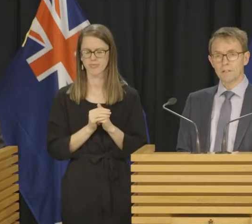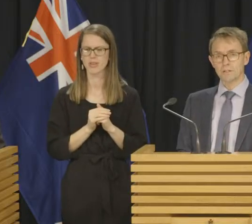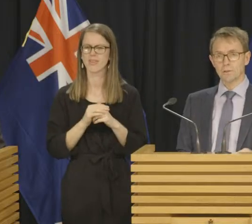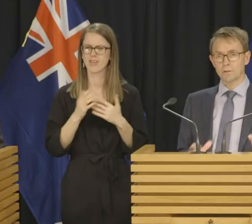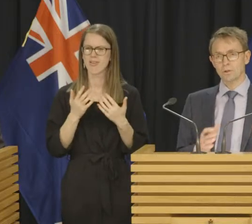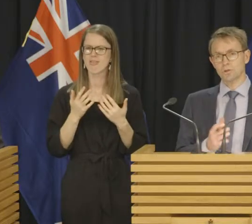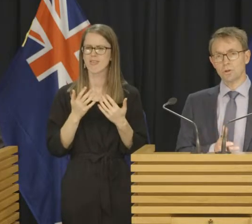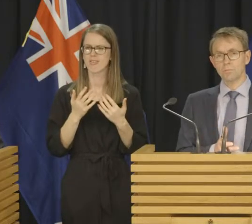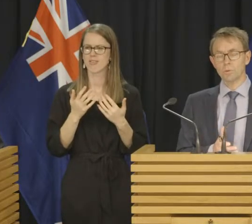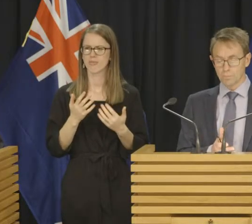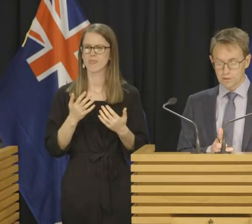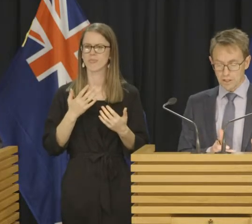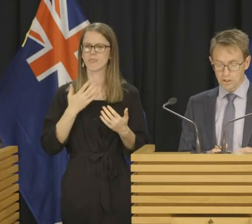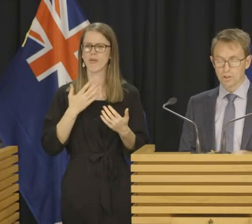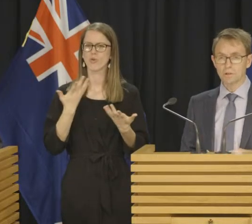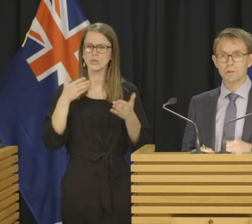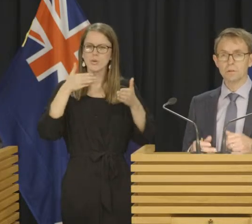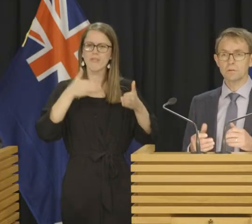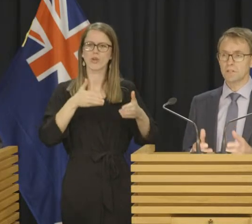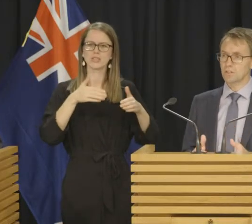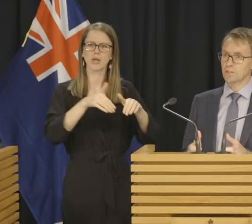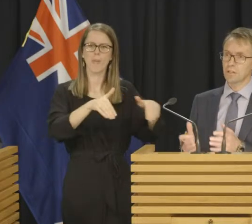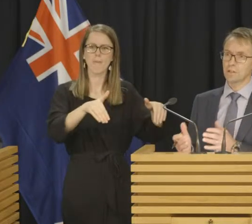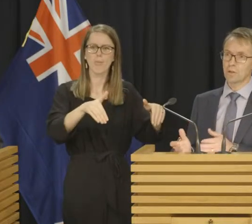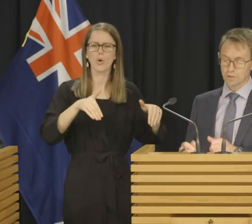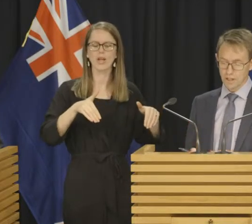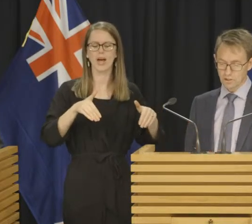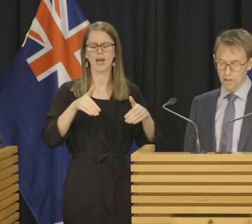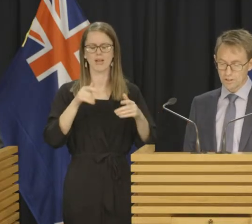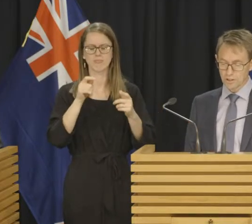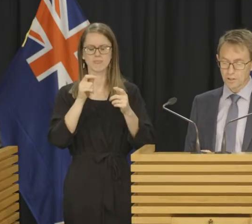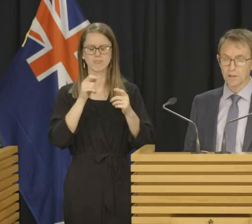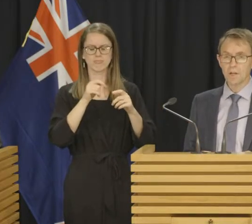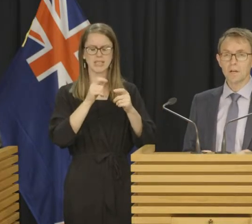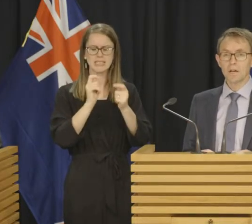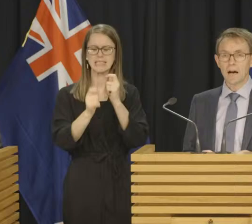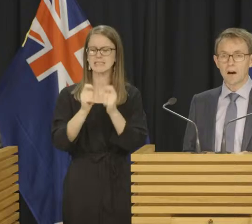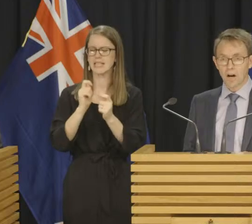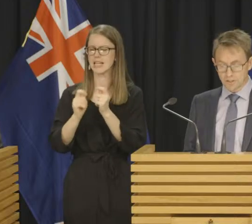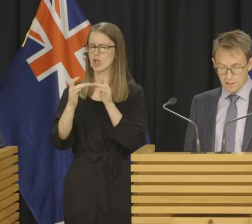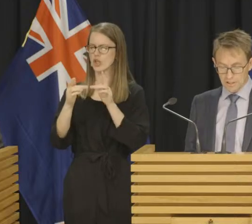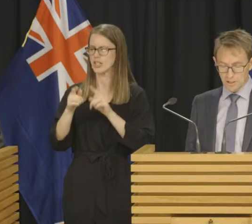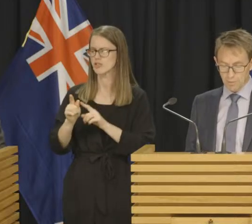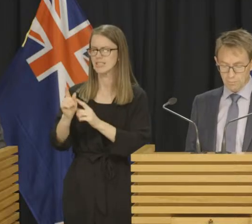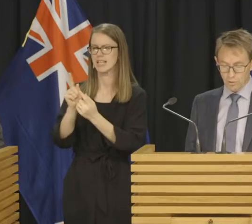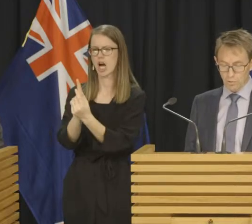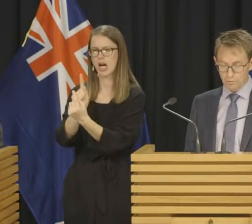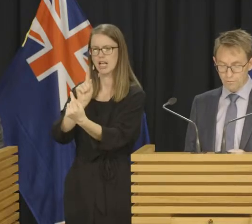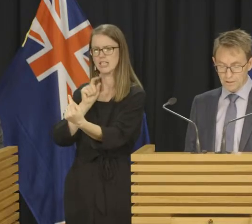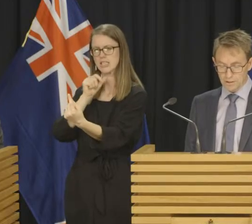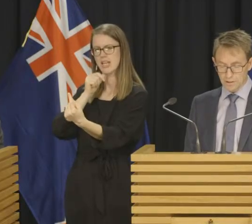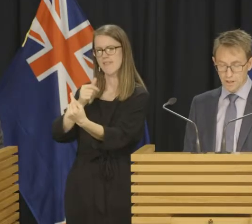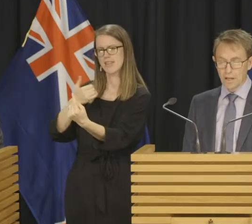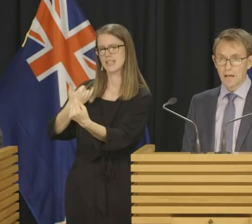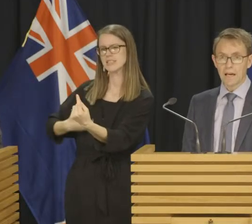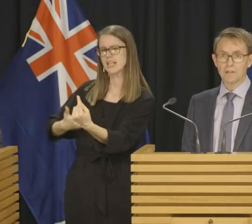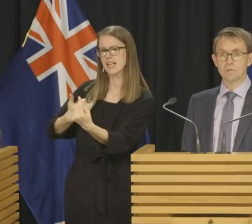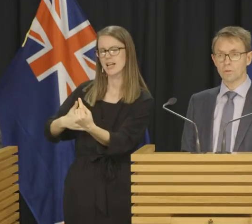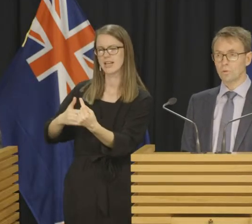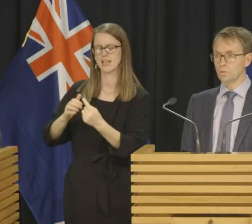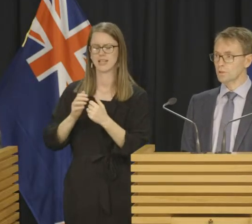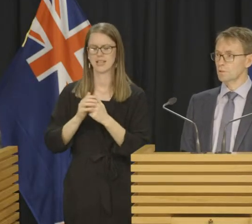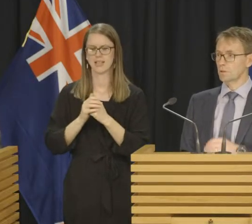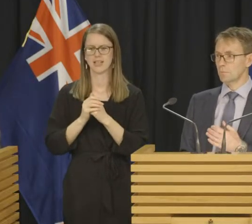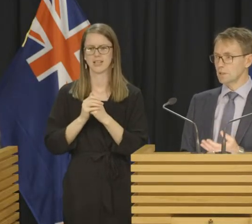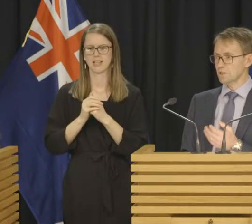is still based on strong border protection, testing, contact tracing, isolating people who are infected, and